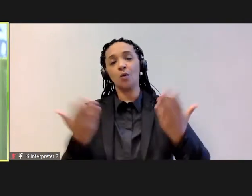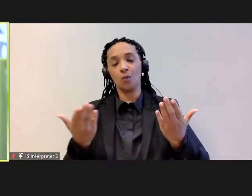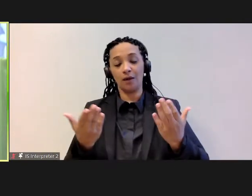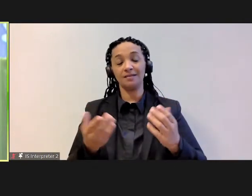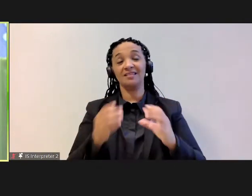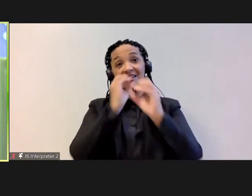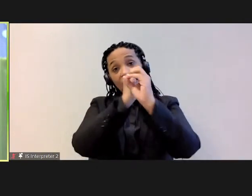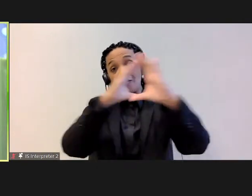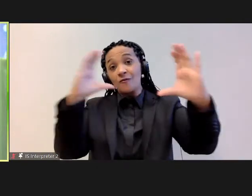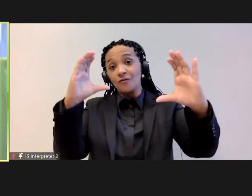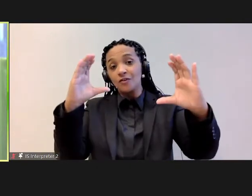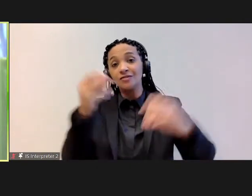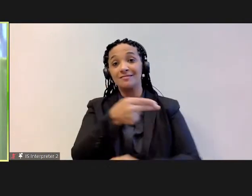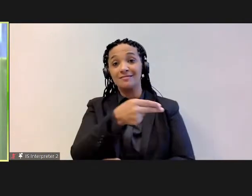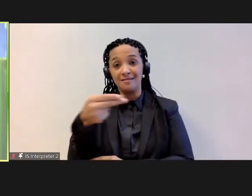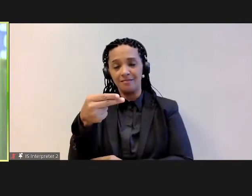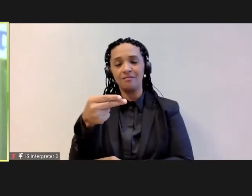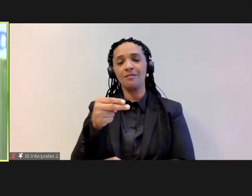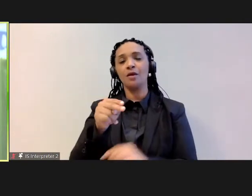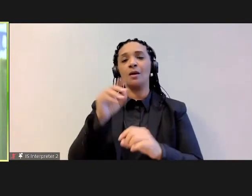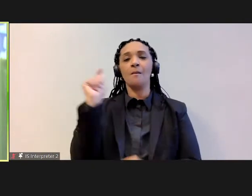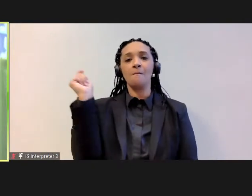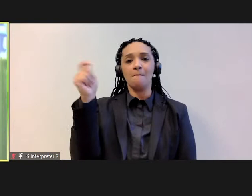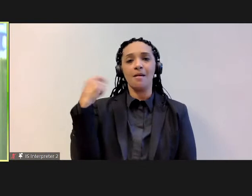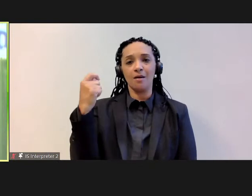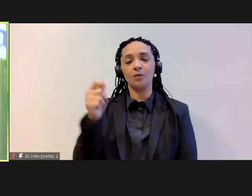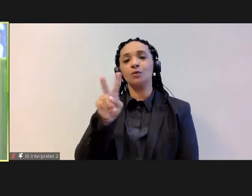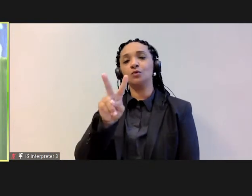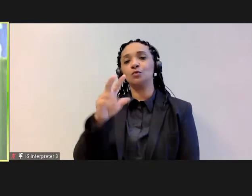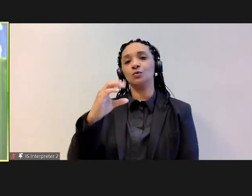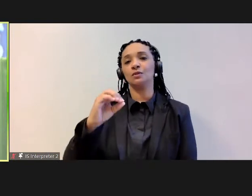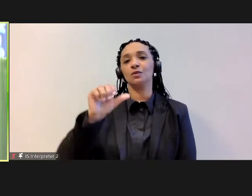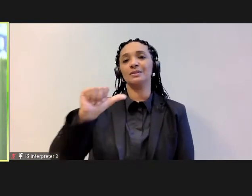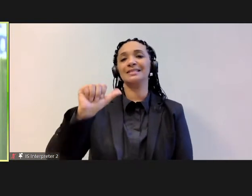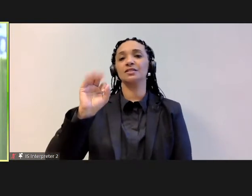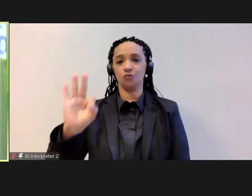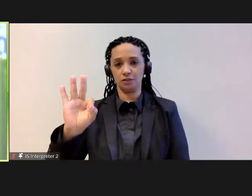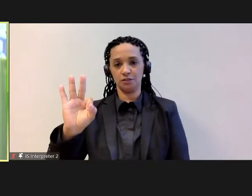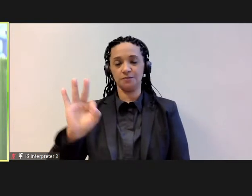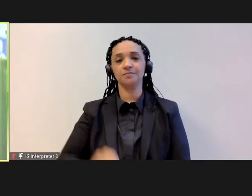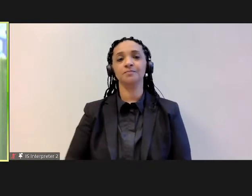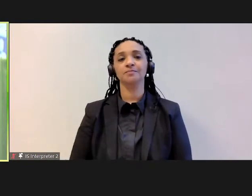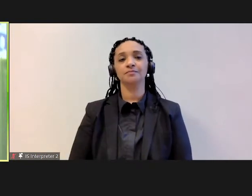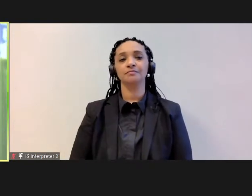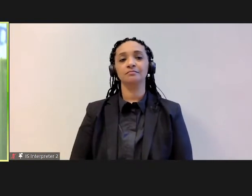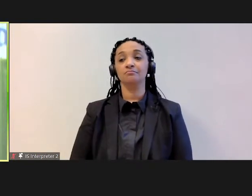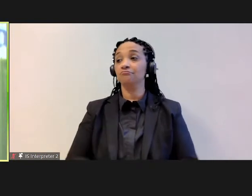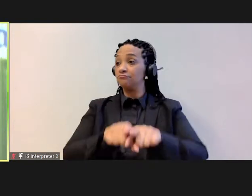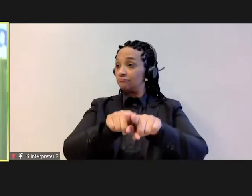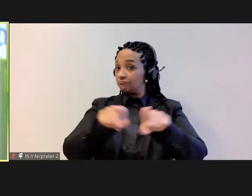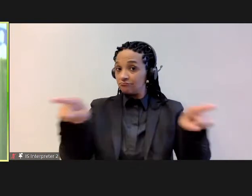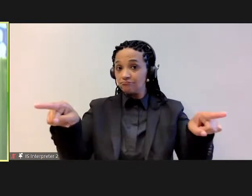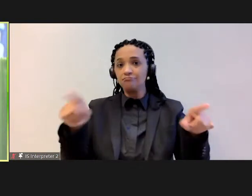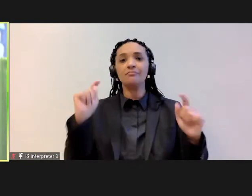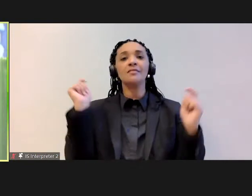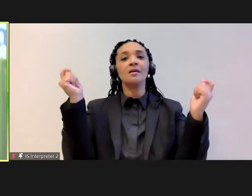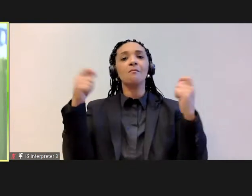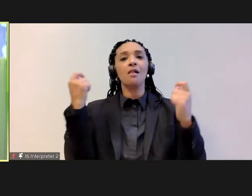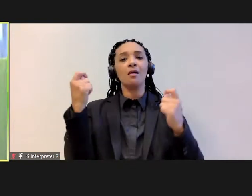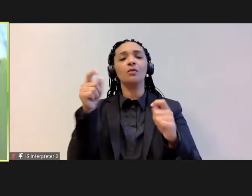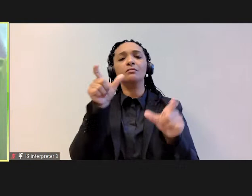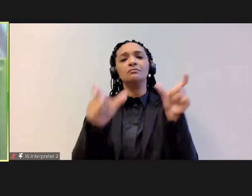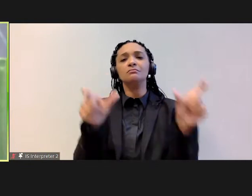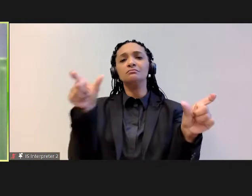2063. So in this vision, Malawians have agreed that they would like to have an